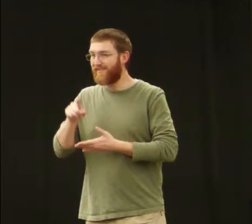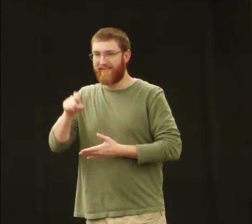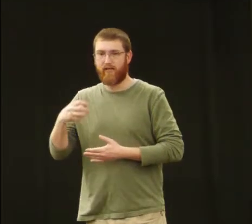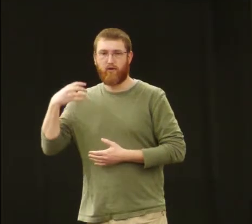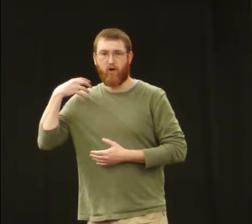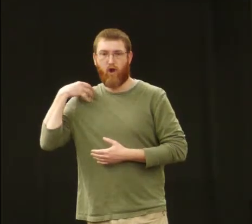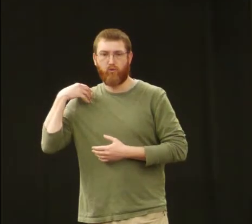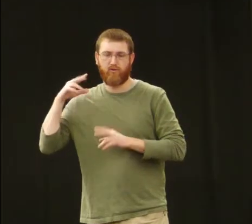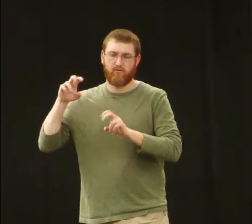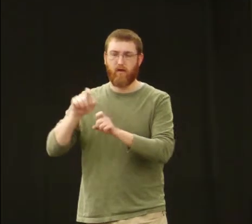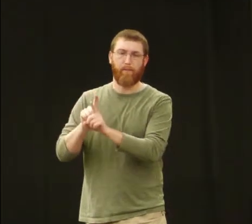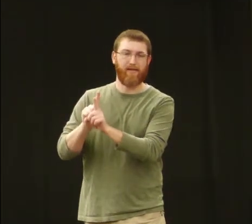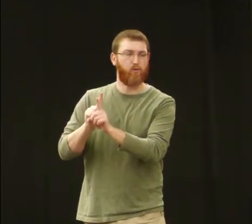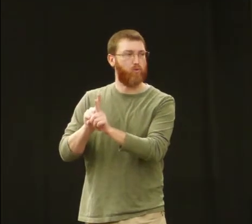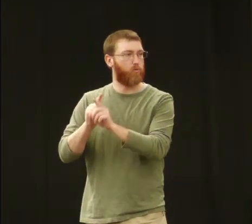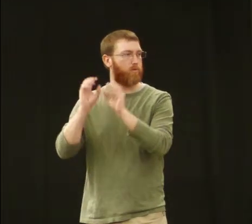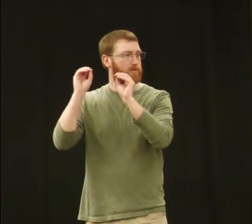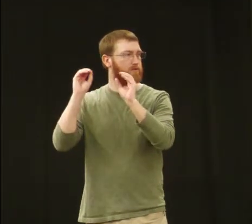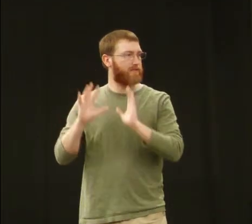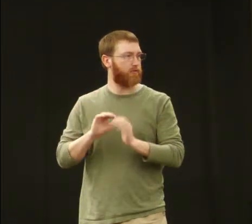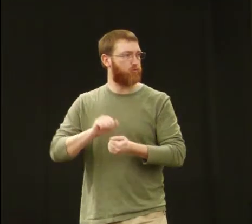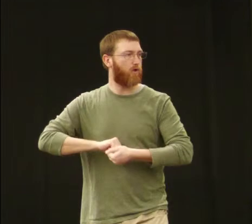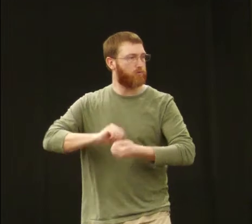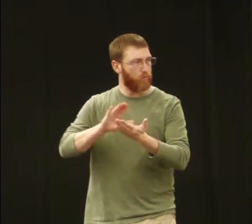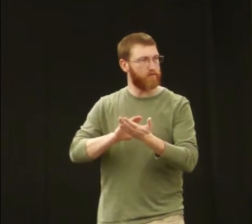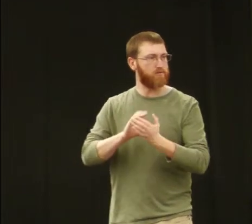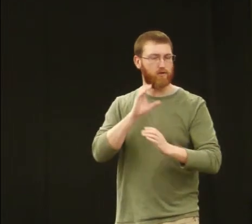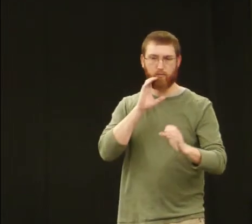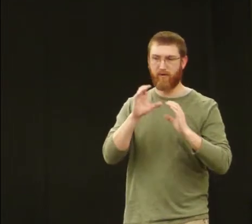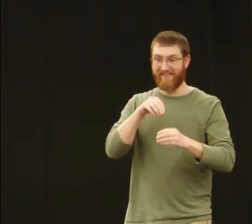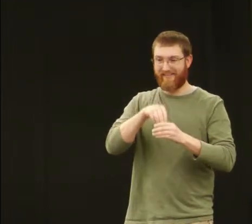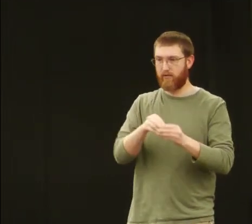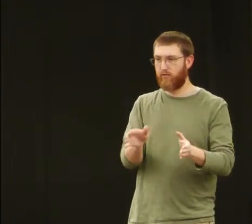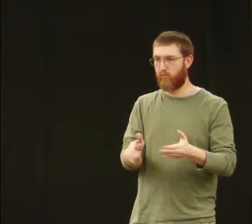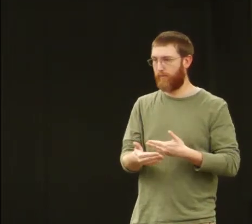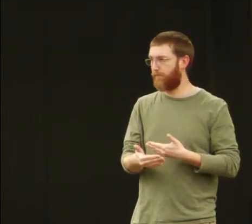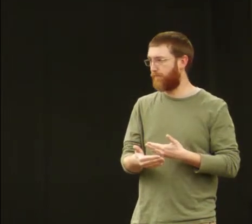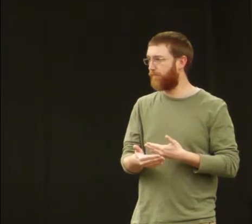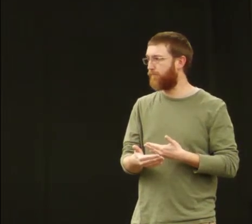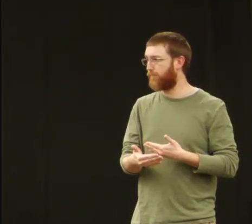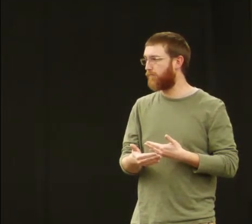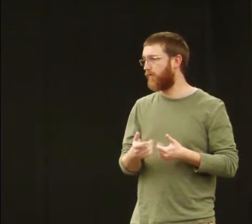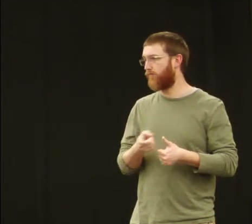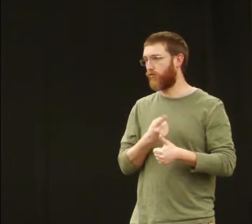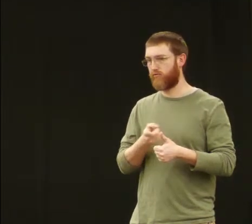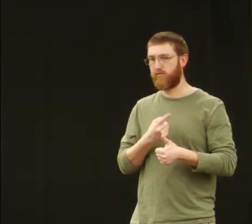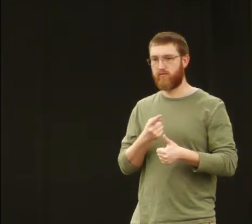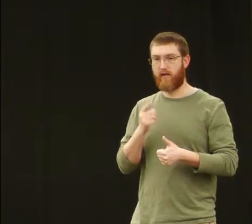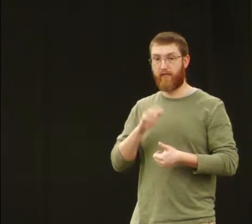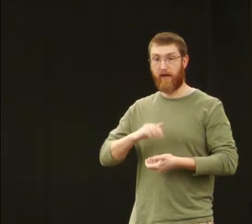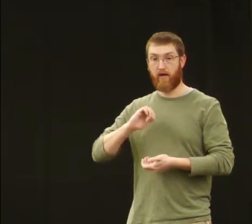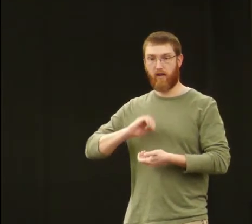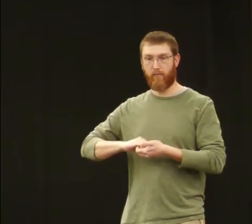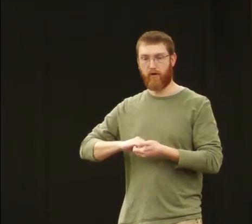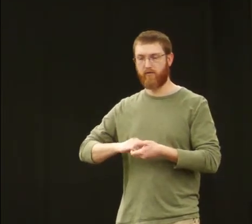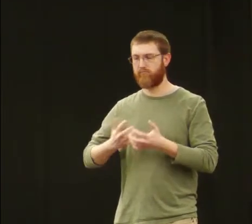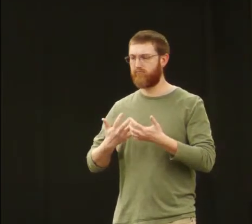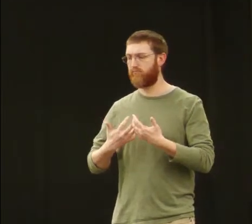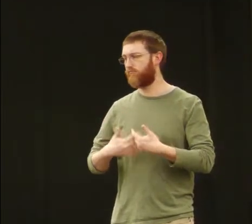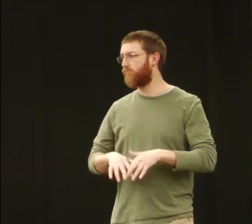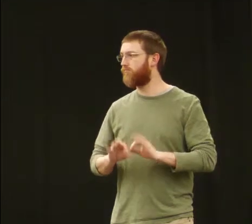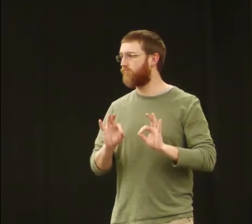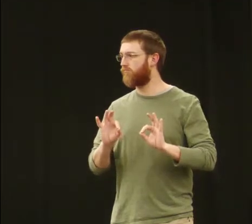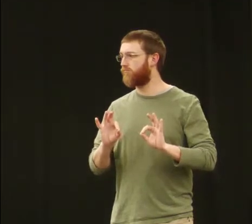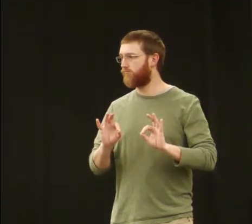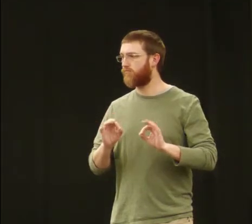those teachers to know how they can address communication in the classrooms. And that collaboration can kind of work.